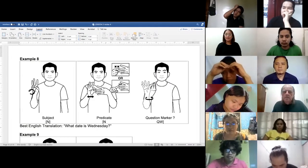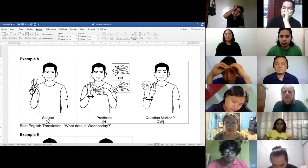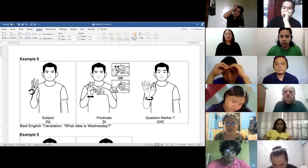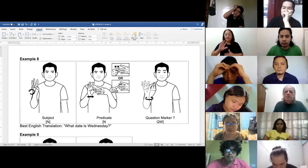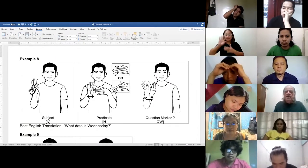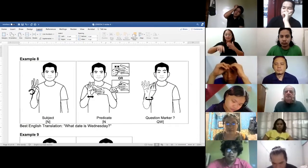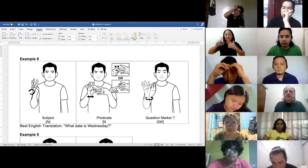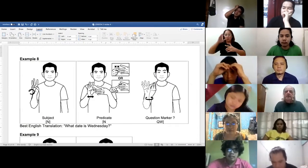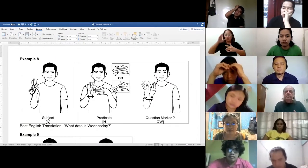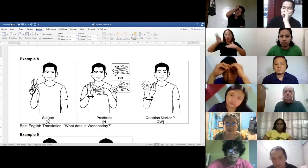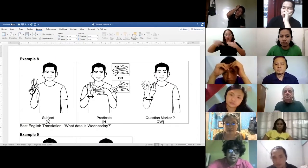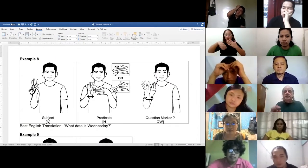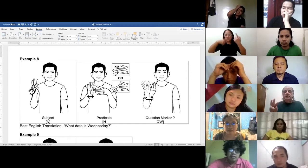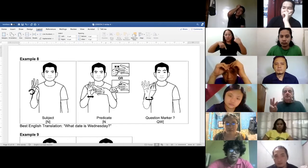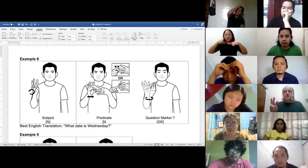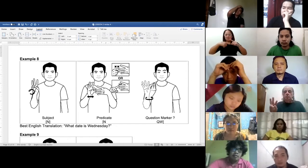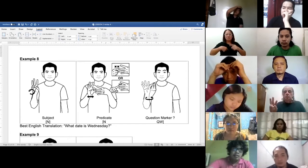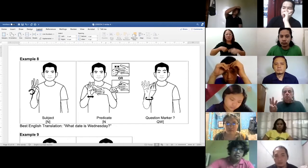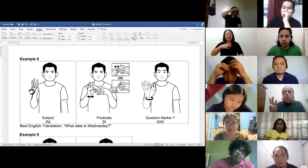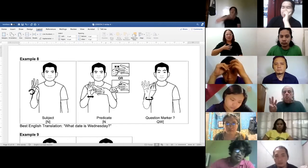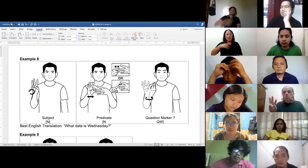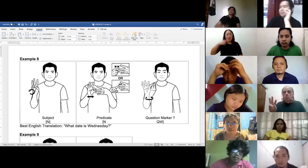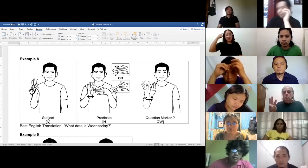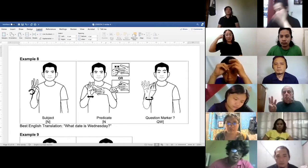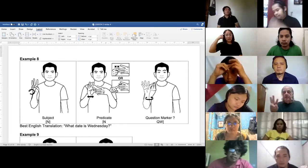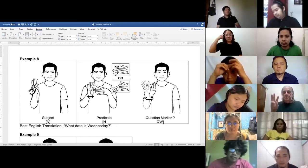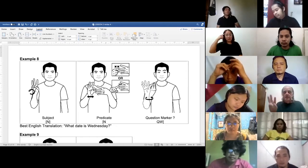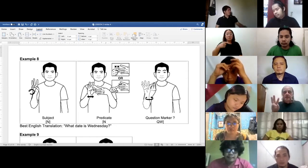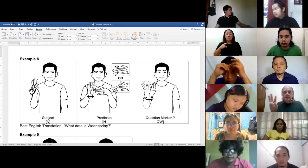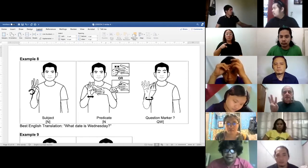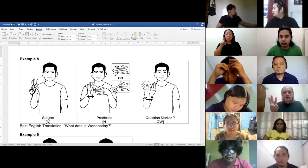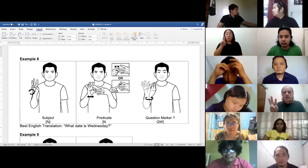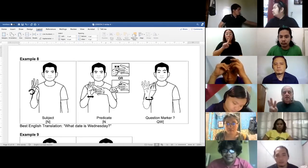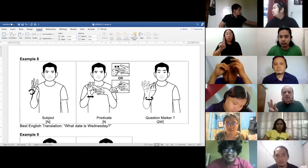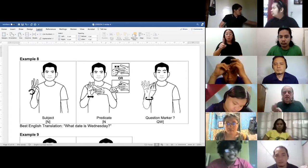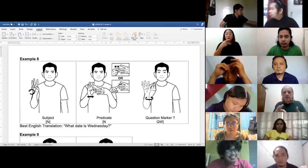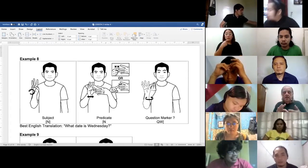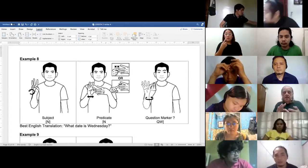So, but I think what you're saying is Wednesday,